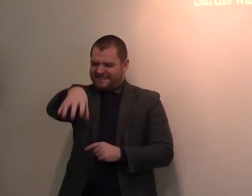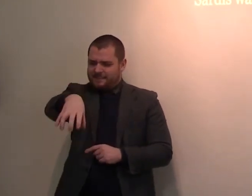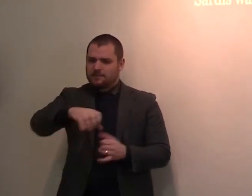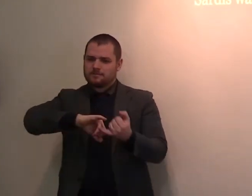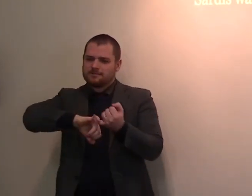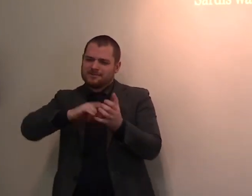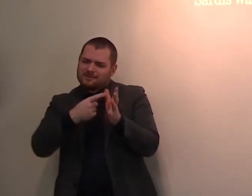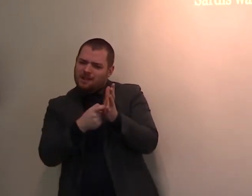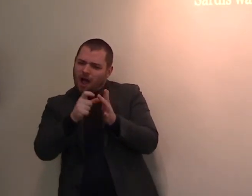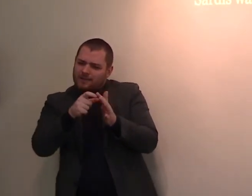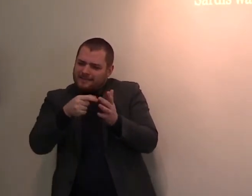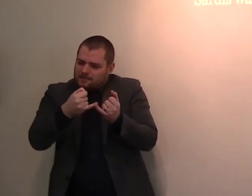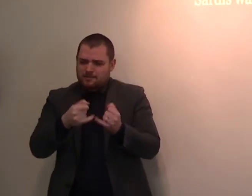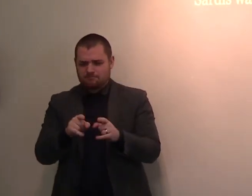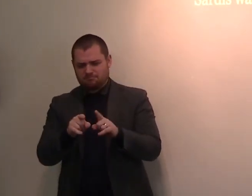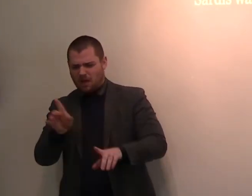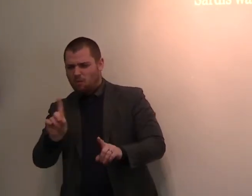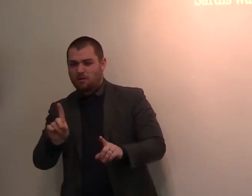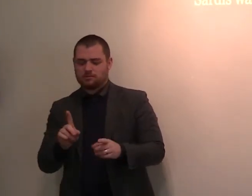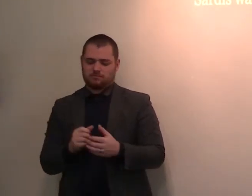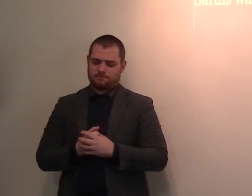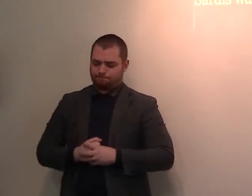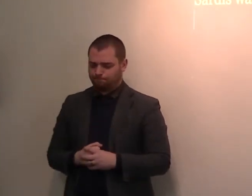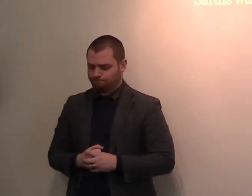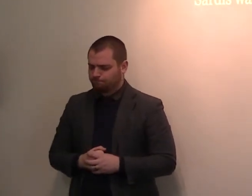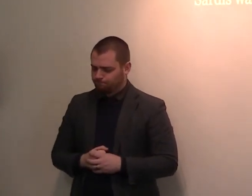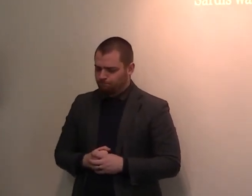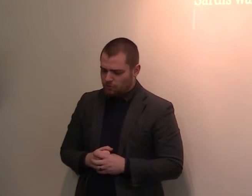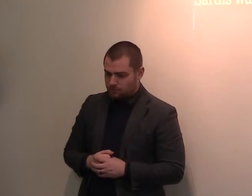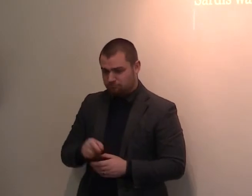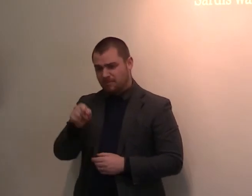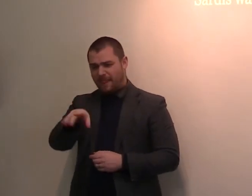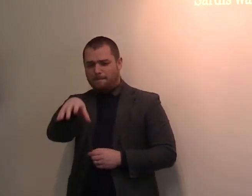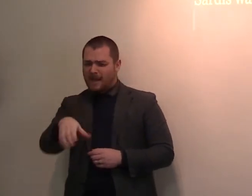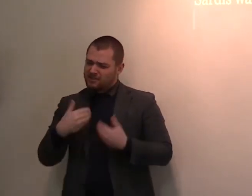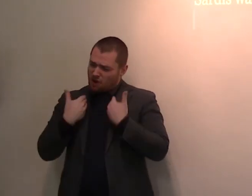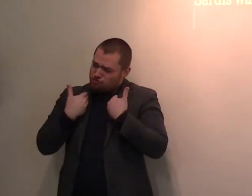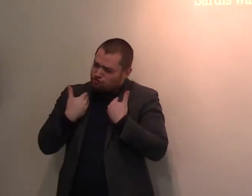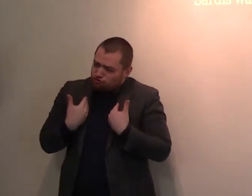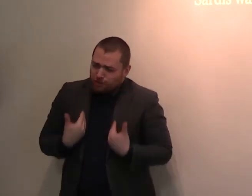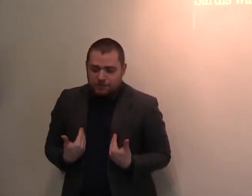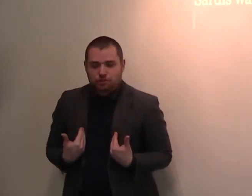of them. The first product of its riches is because the city